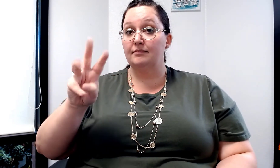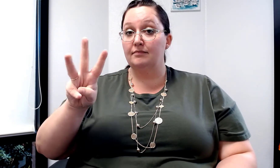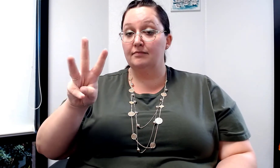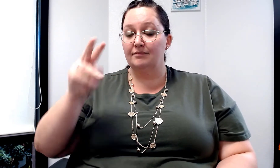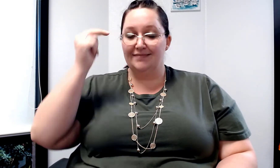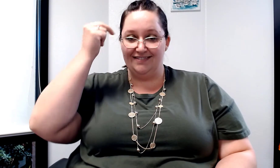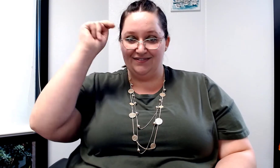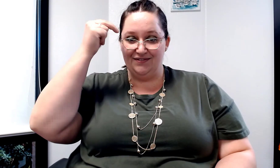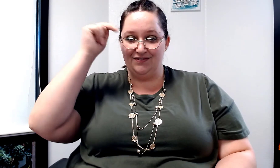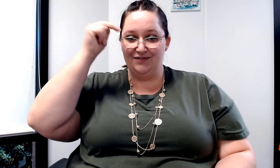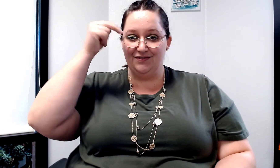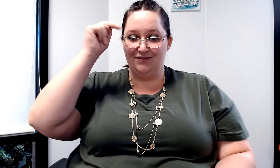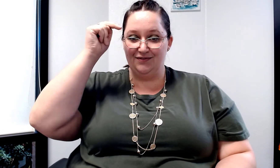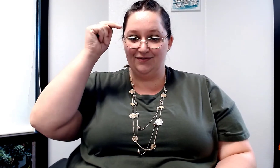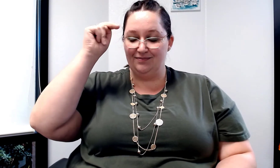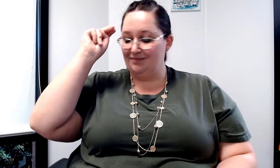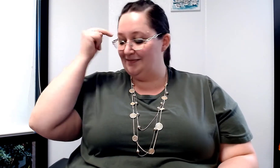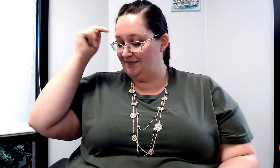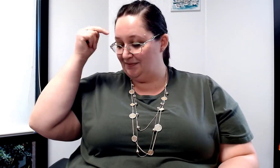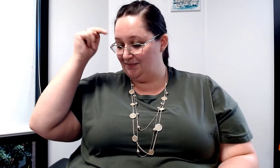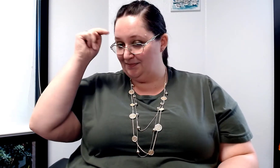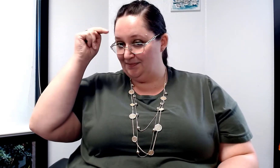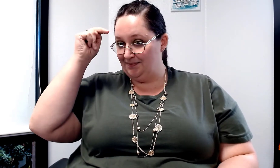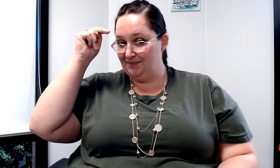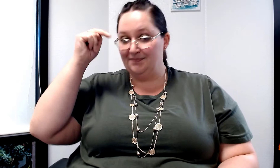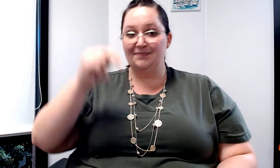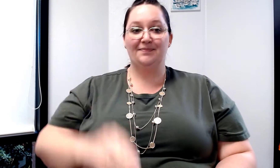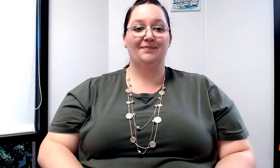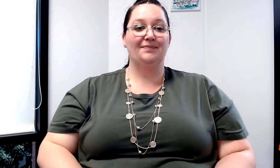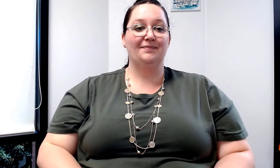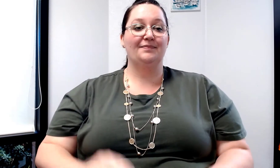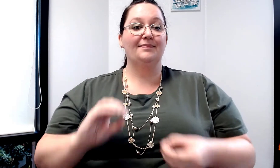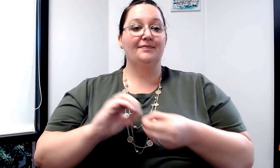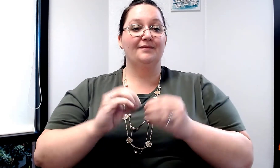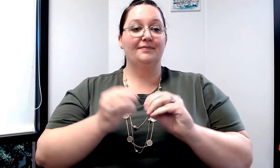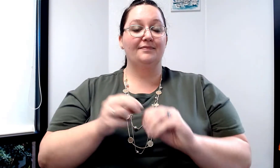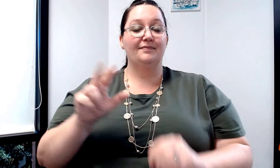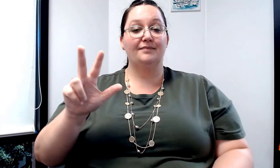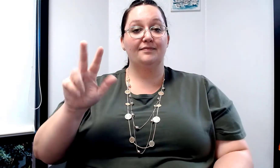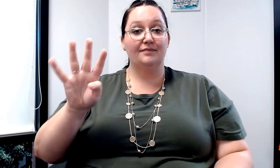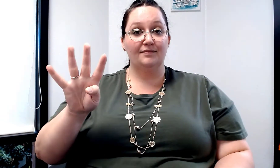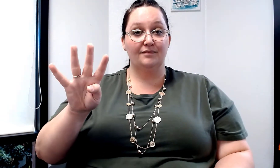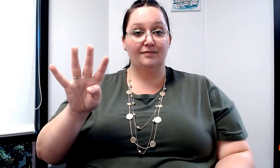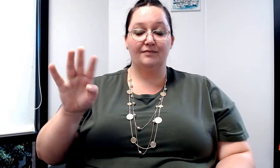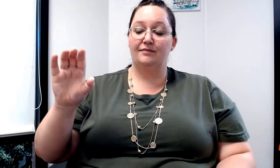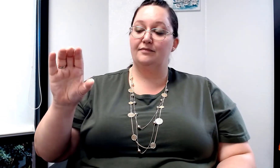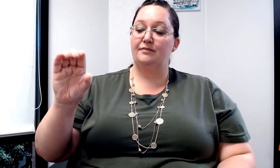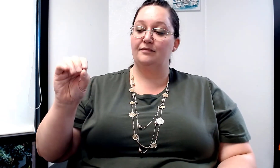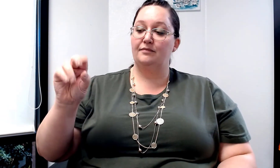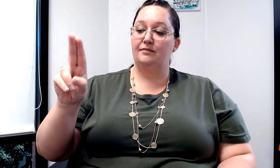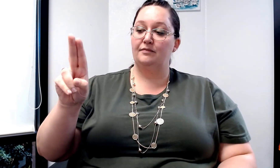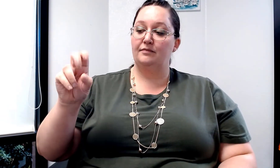Nephew would be up by your forehead, nephew. Remember the male and female-centric signs.